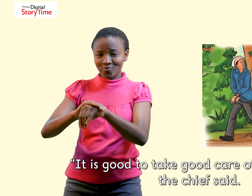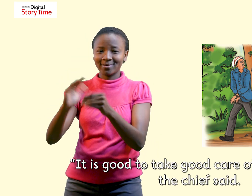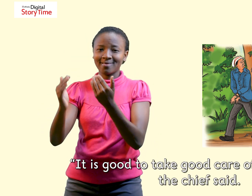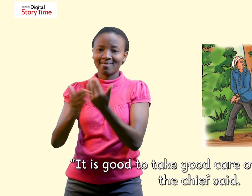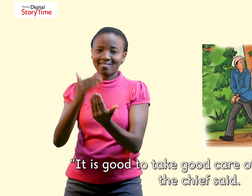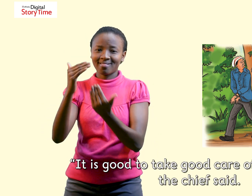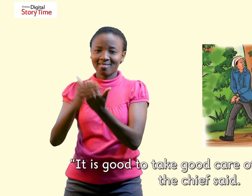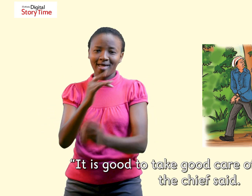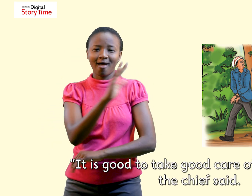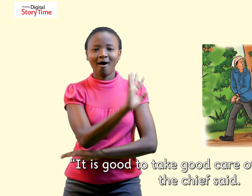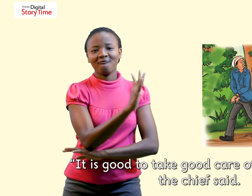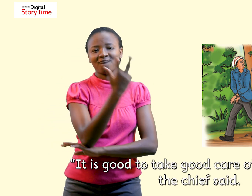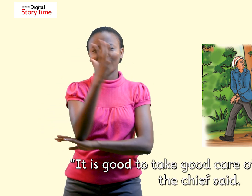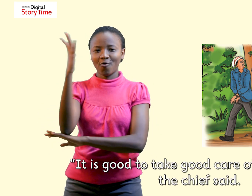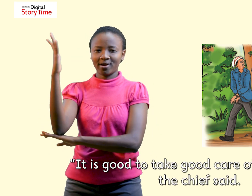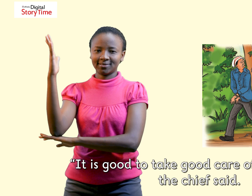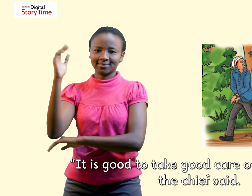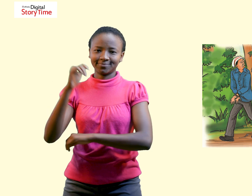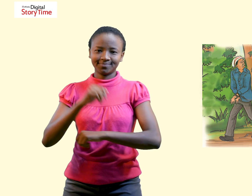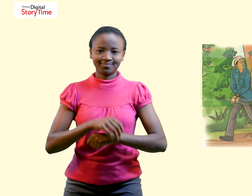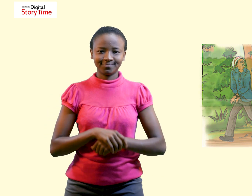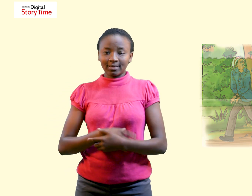forests," said the chief.